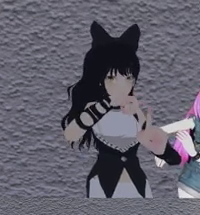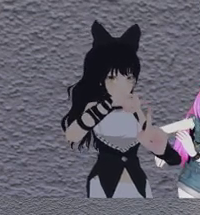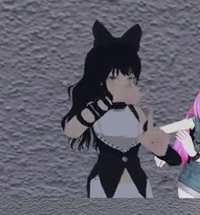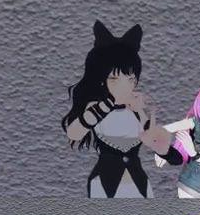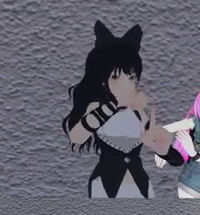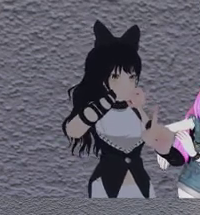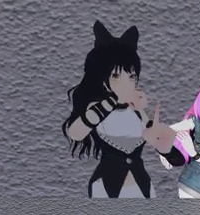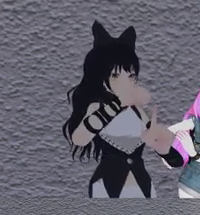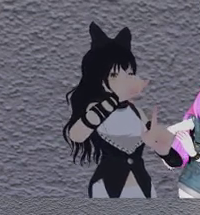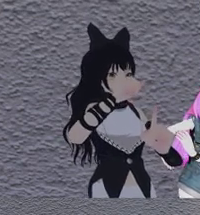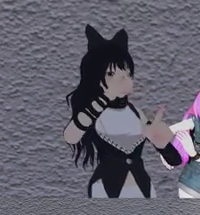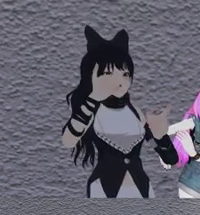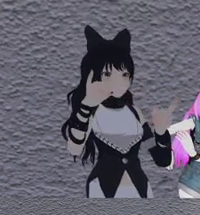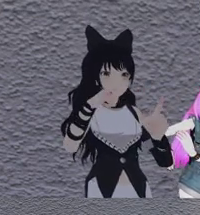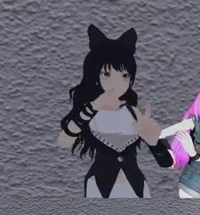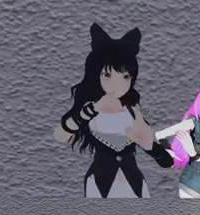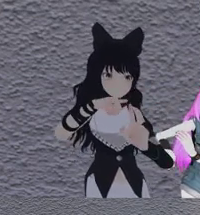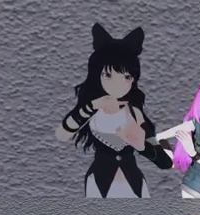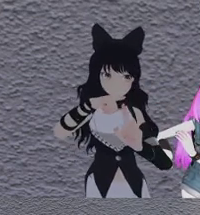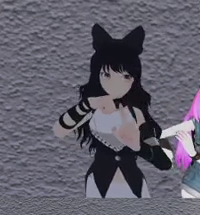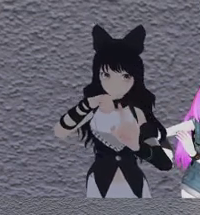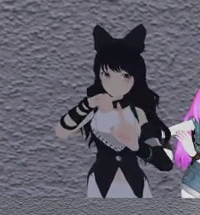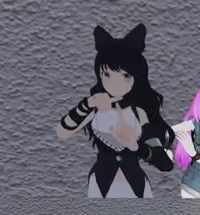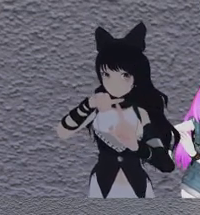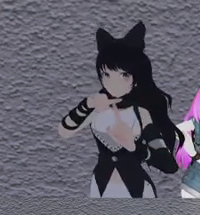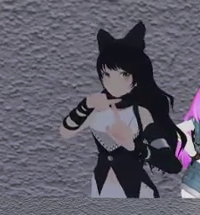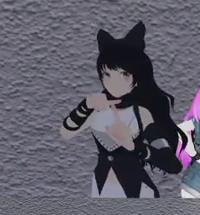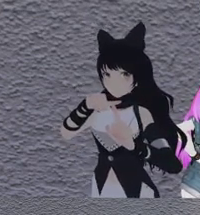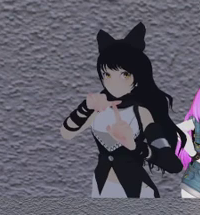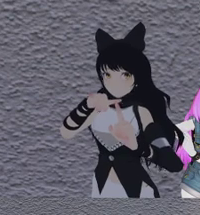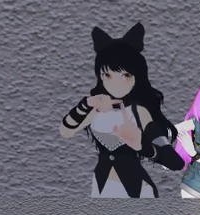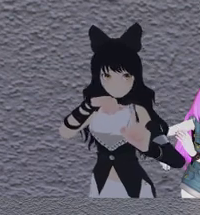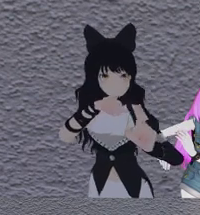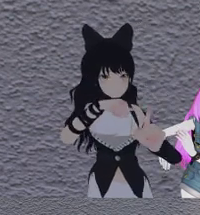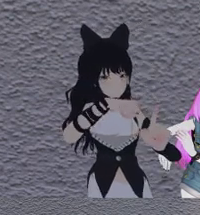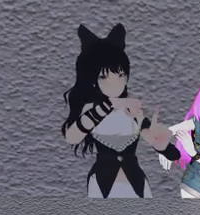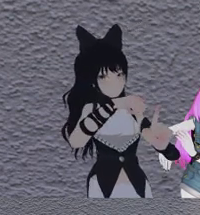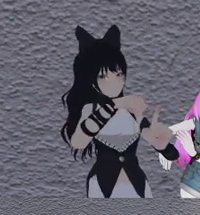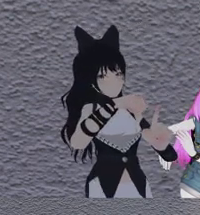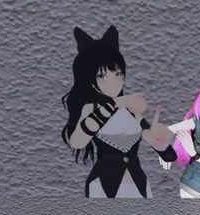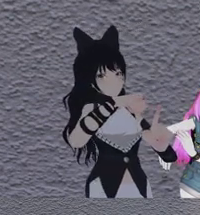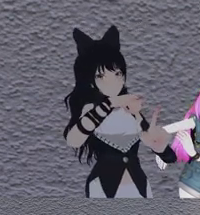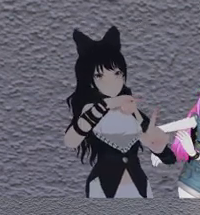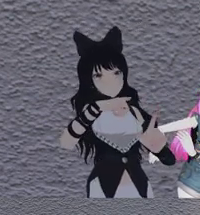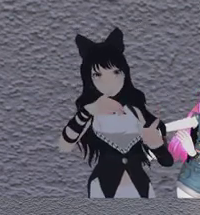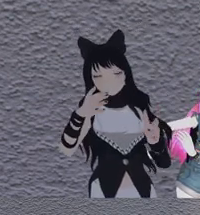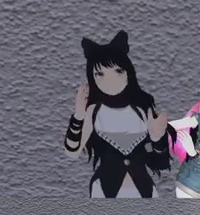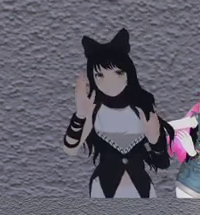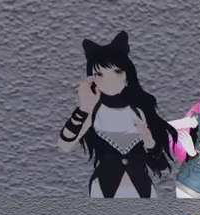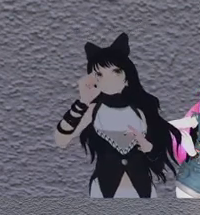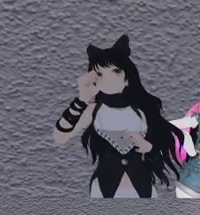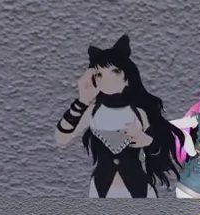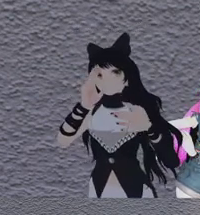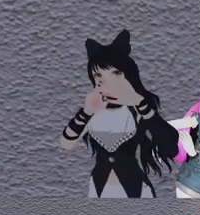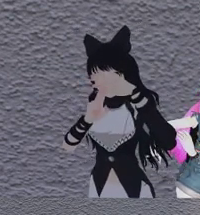Bully. Am I on the wrong one? Oh wait. Bully.